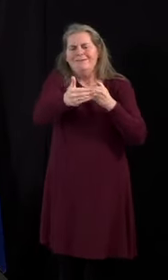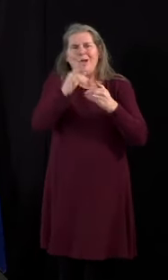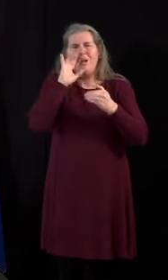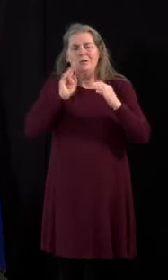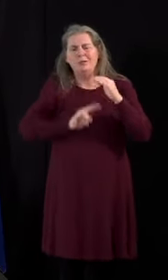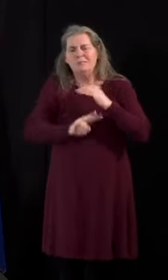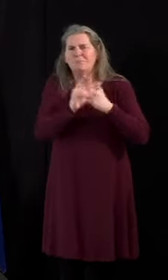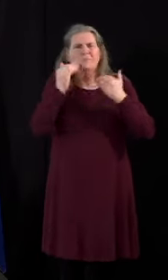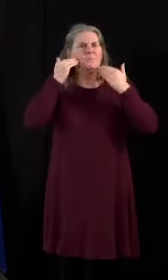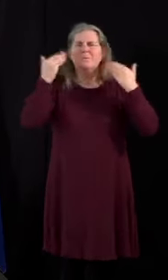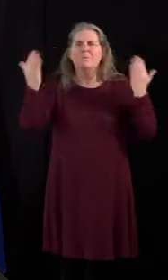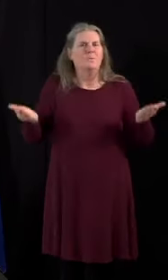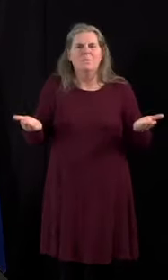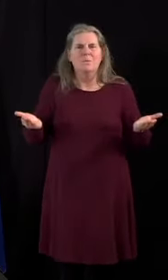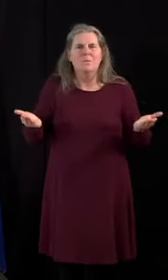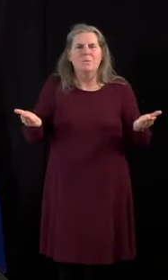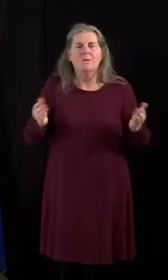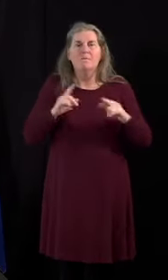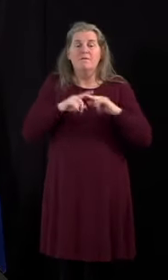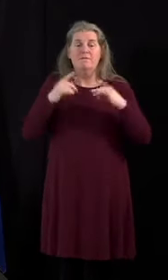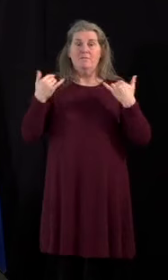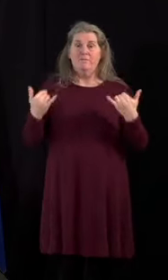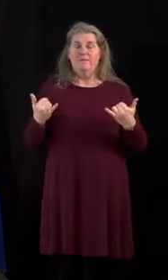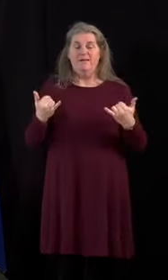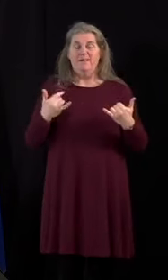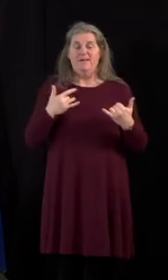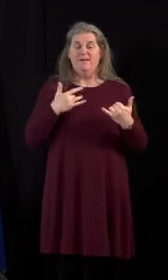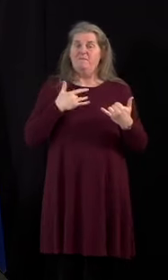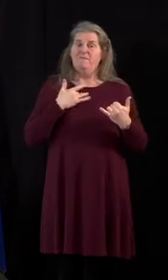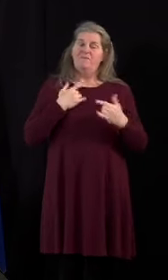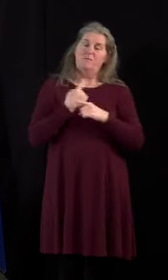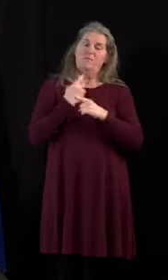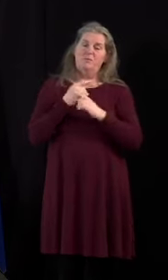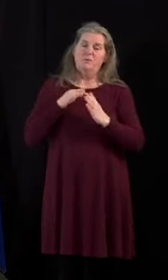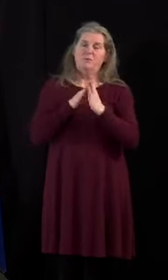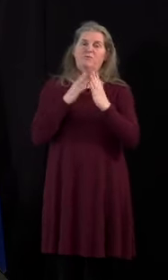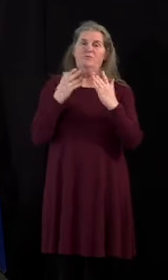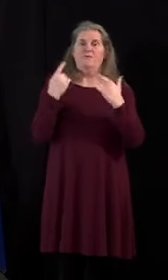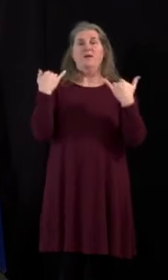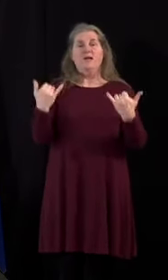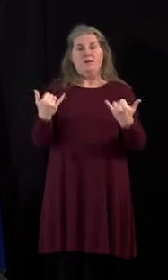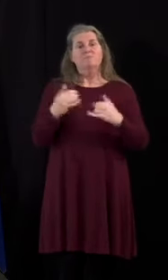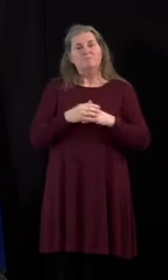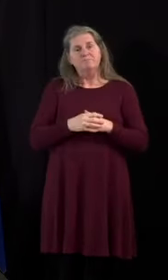but we think at this time this is the most appropriate thing to do.